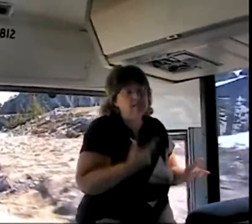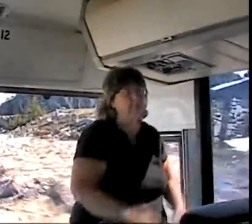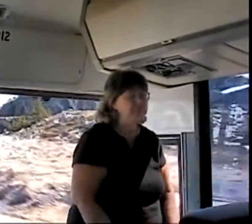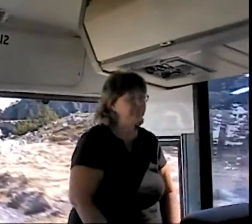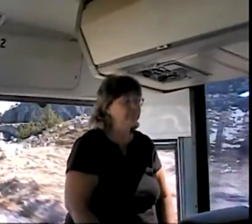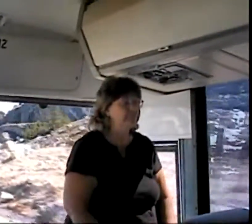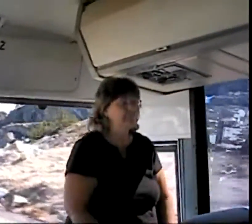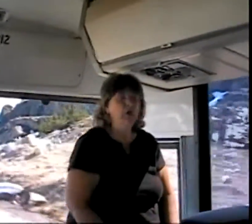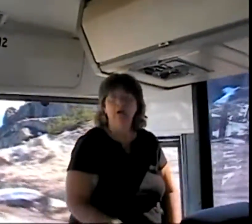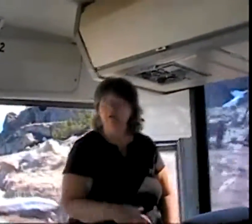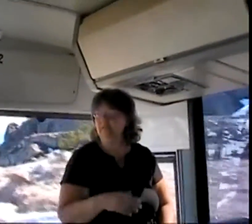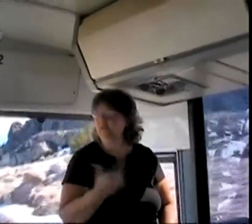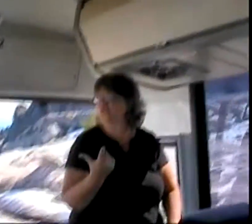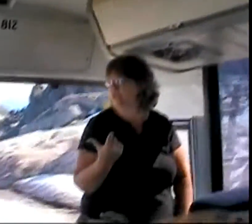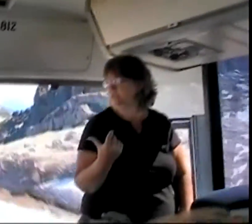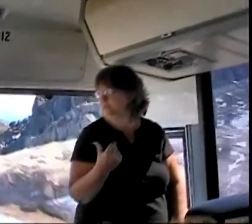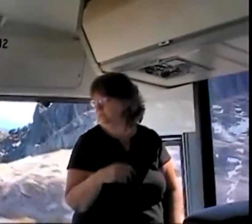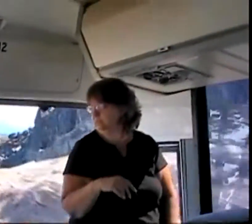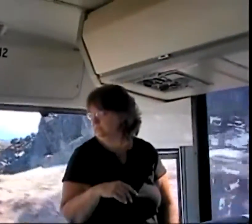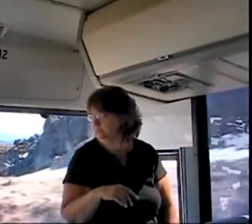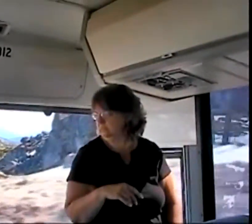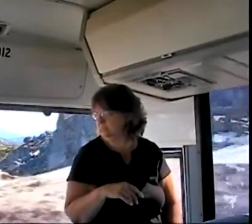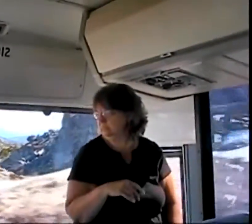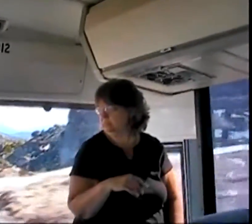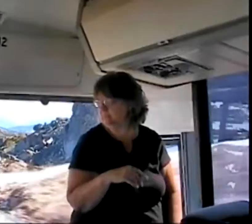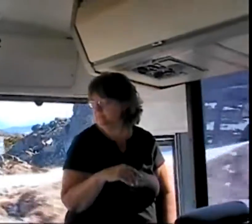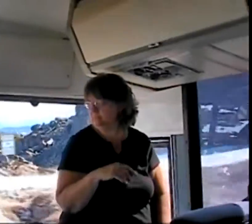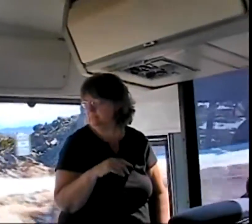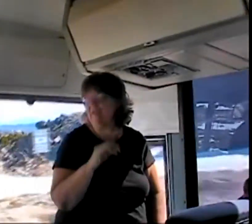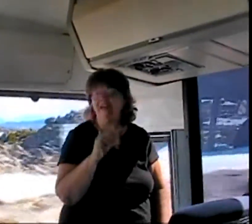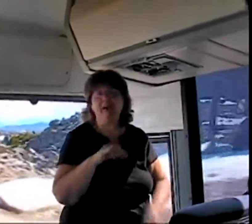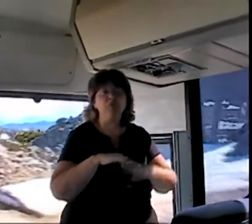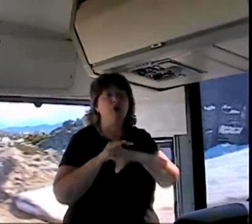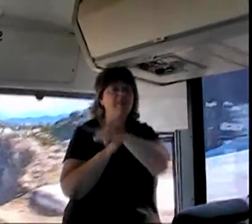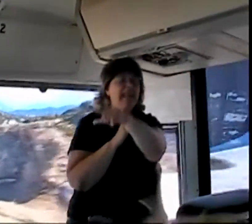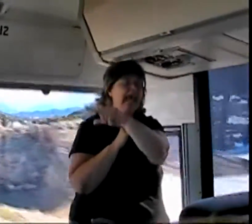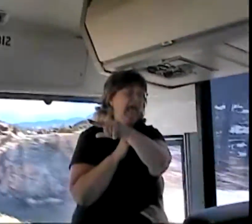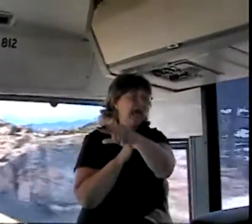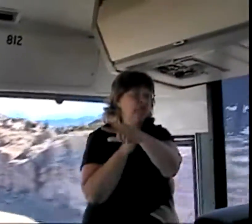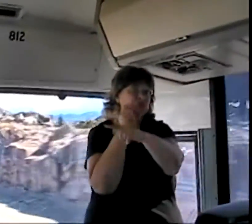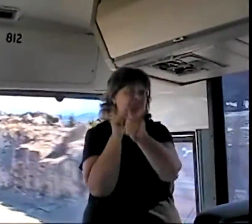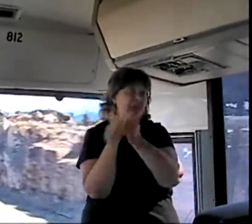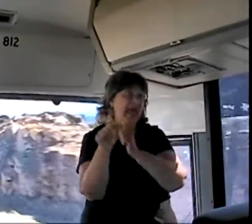Are you talking about the Nukshuk? The Nukshuk. That was to our left when we were passing.